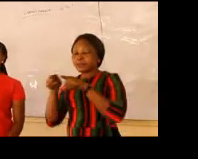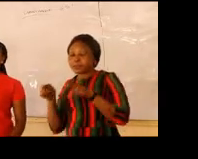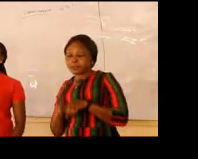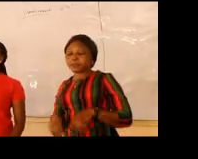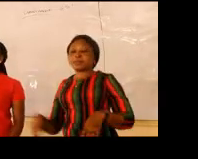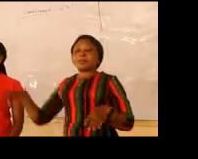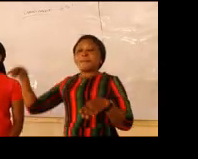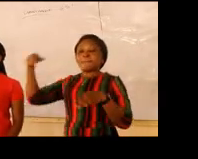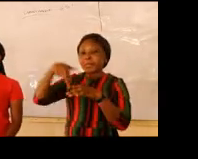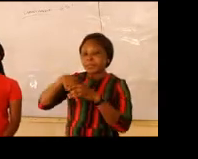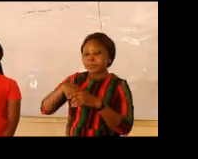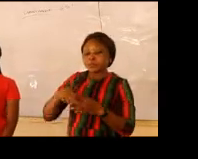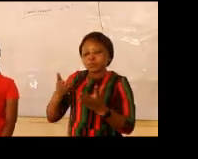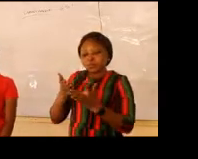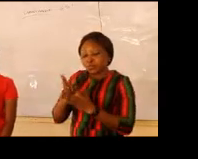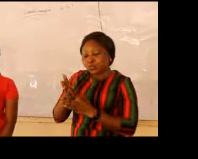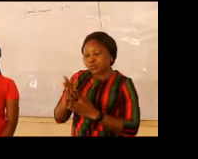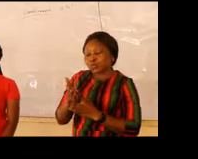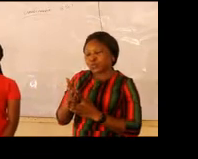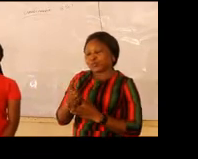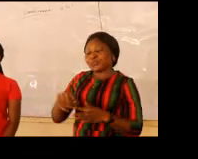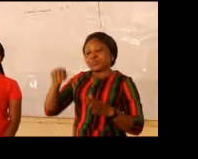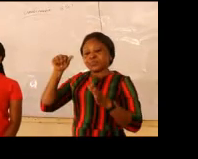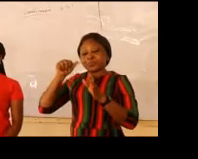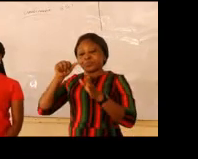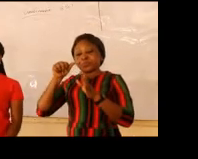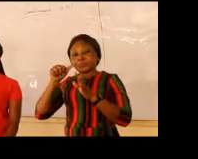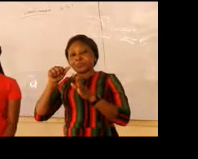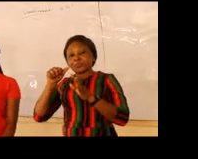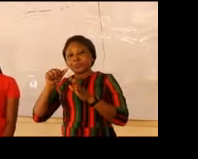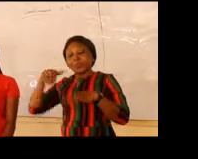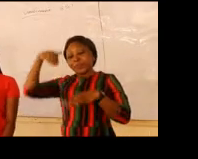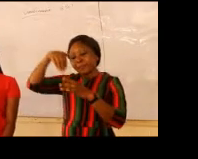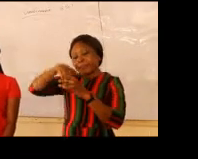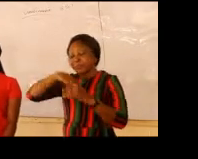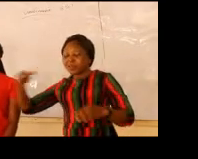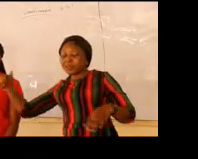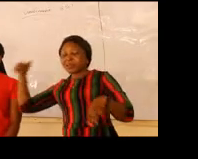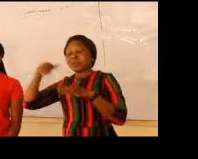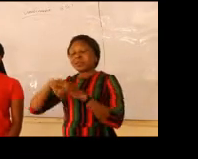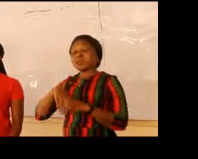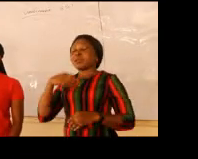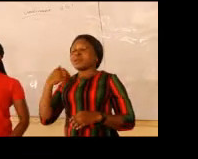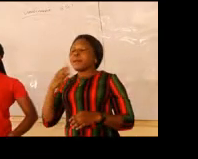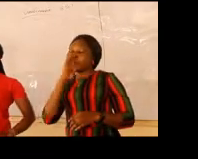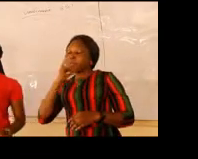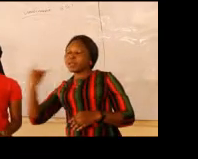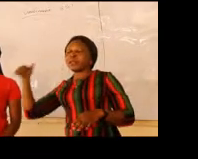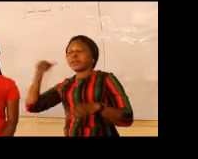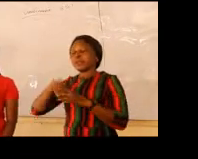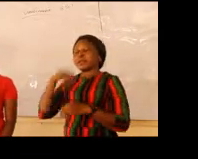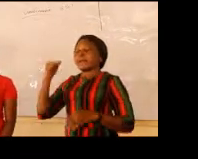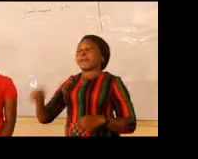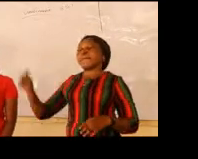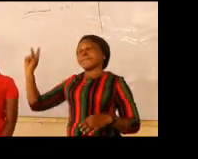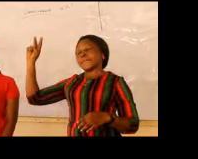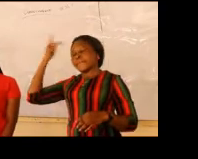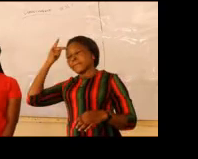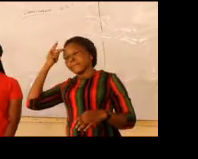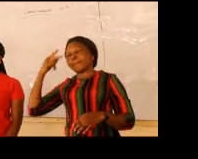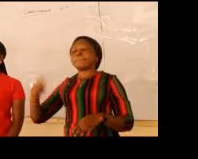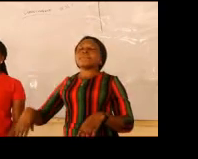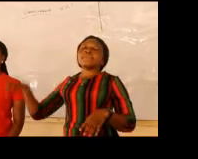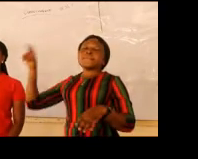a political party. This was what we said last week. Then we also mentioned the purpose of political